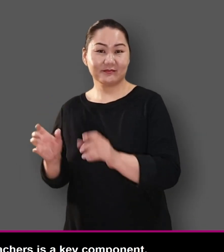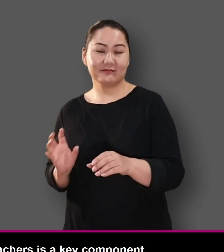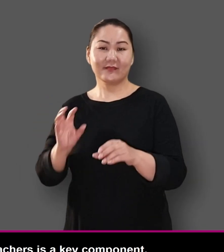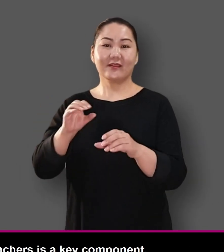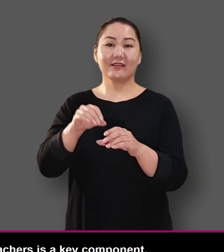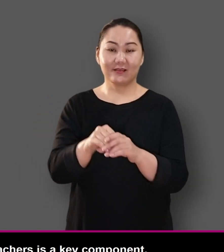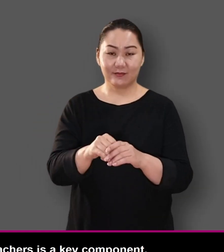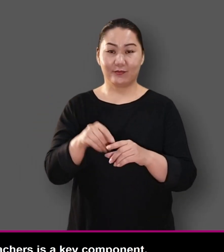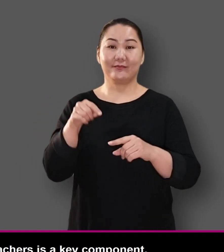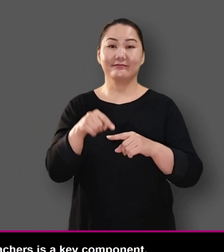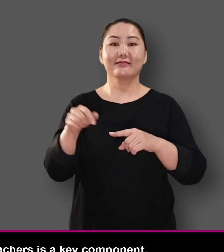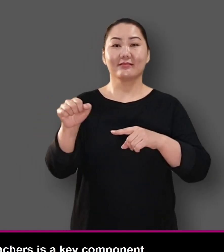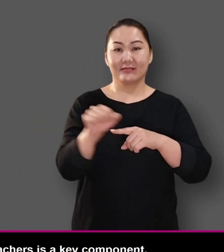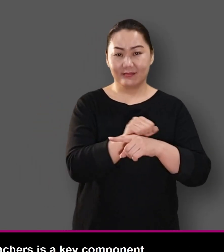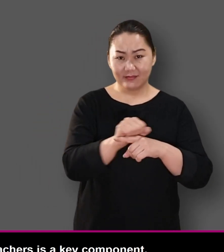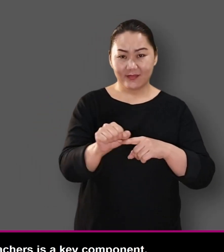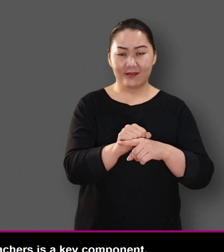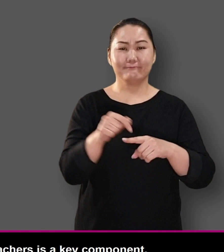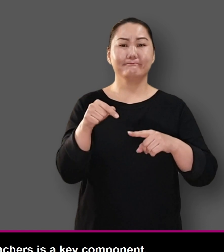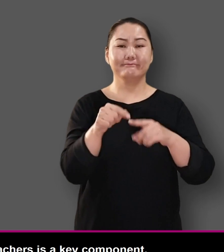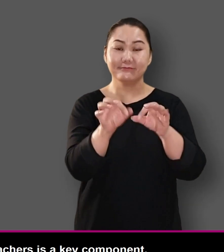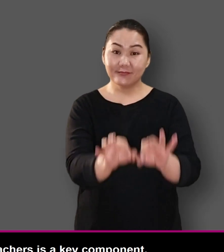and the training of teachers is a key component.